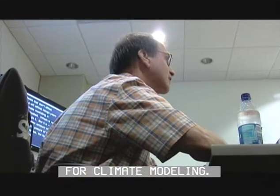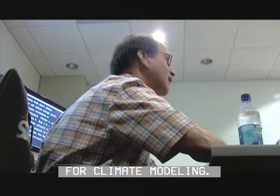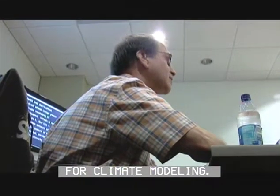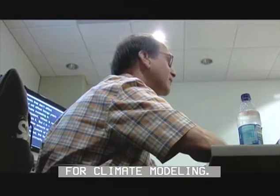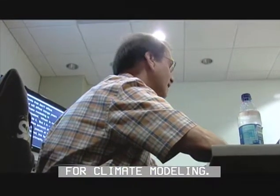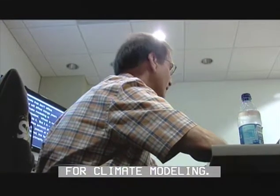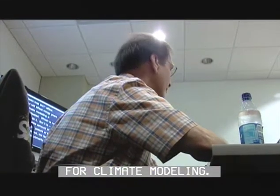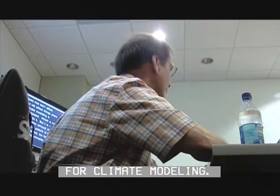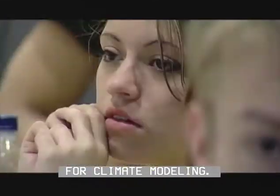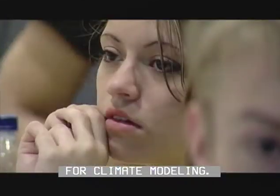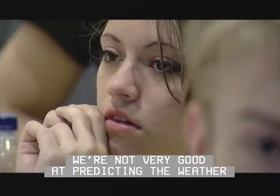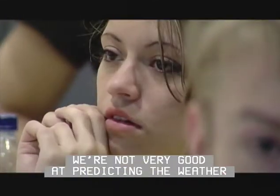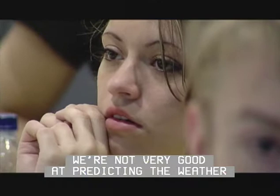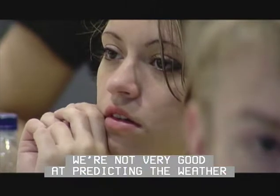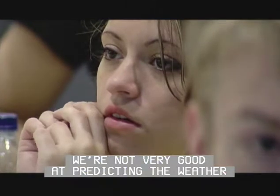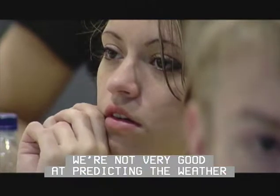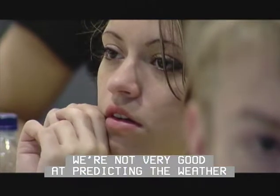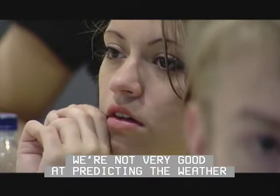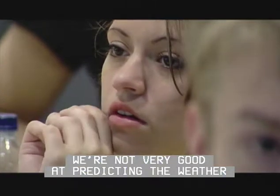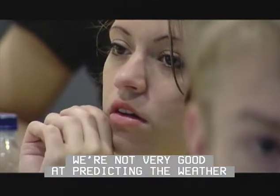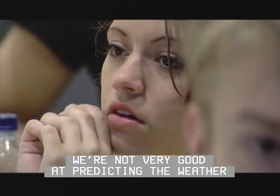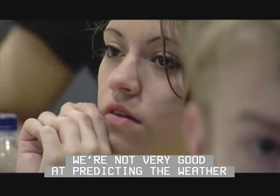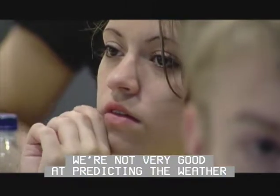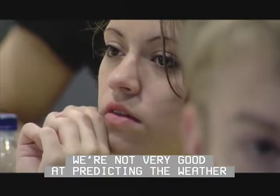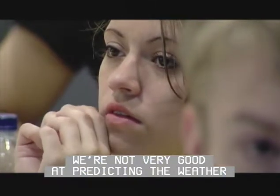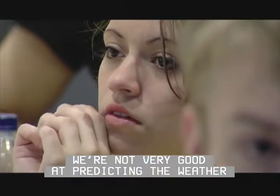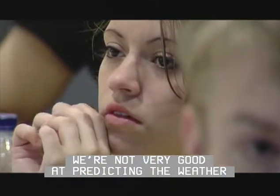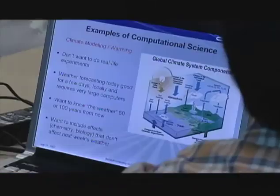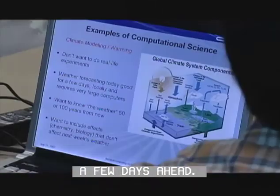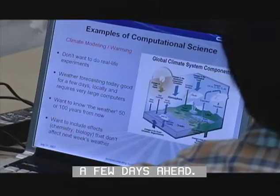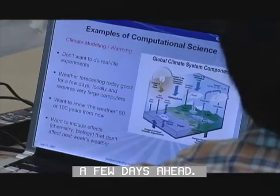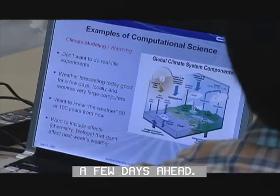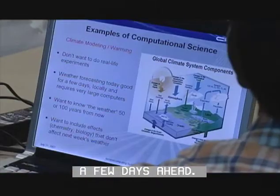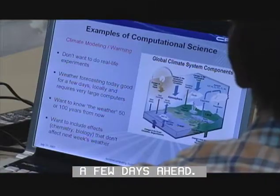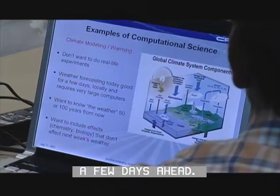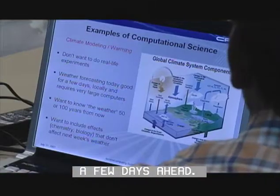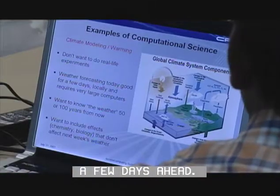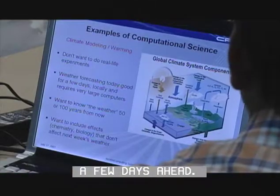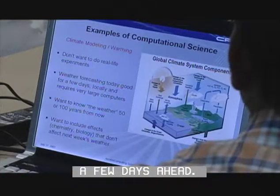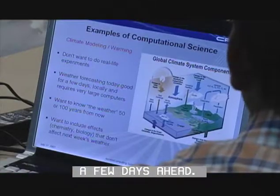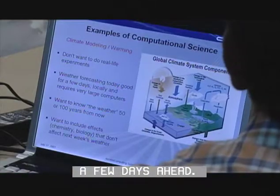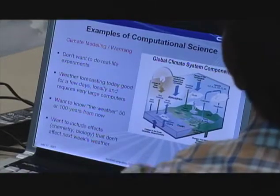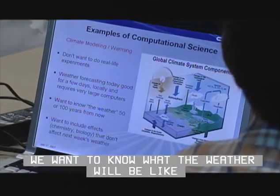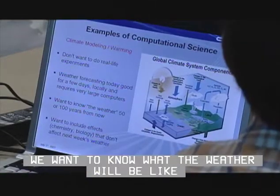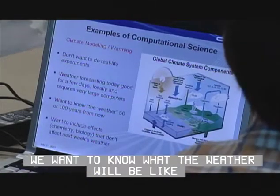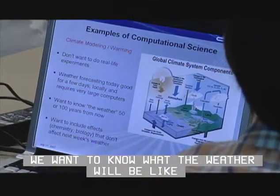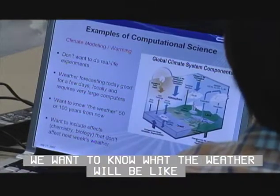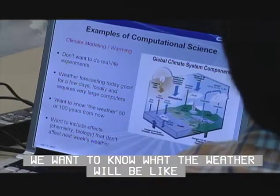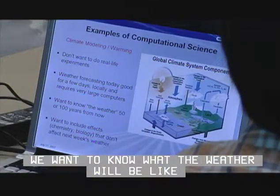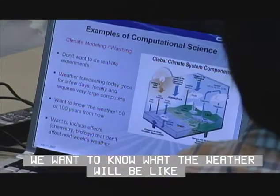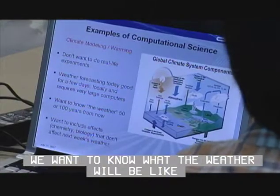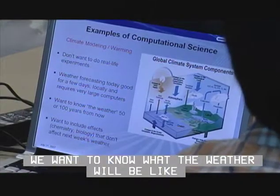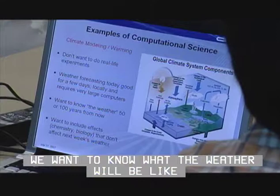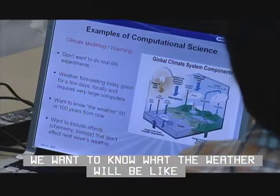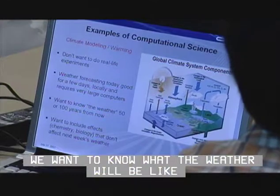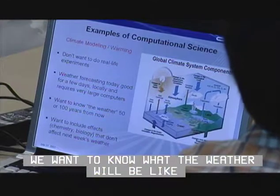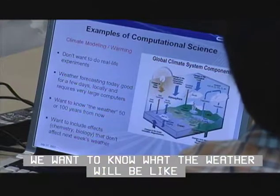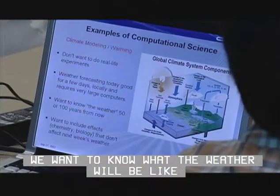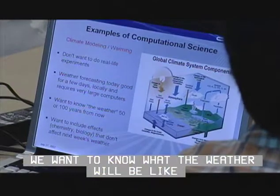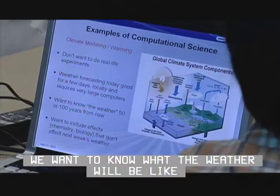climate modeling. We're not very good at predicting the weather a few days ahead. We want to know what the weather